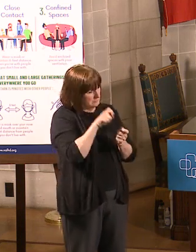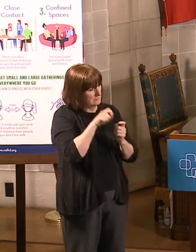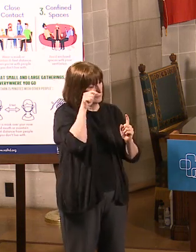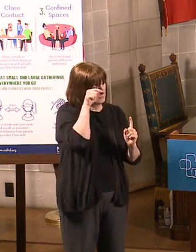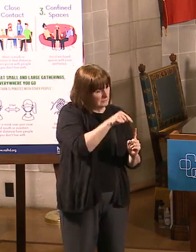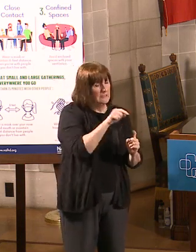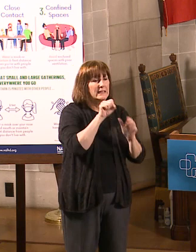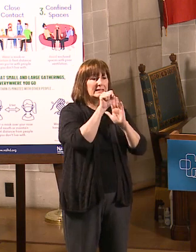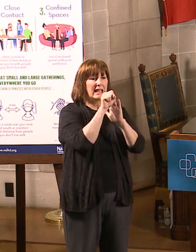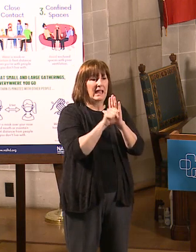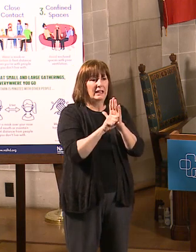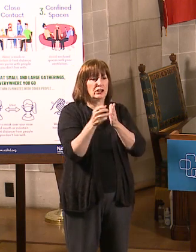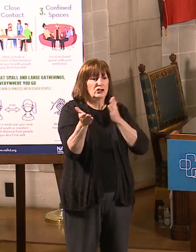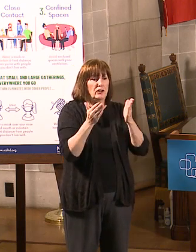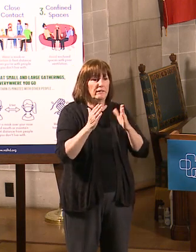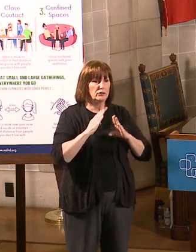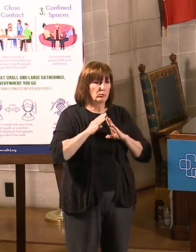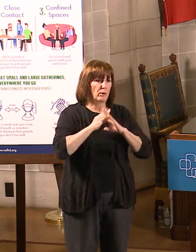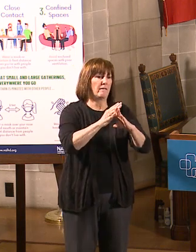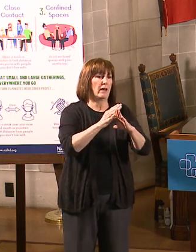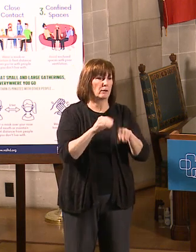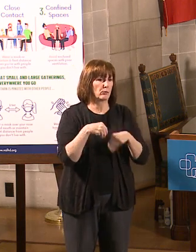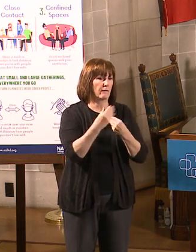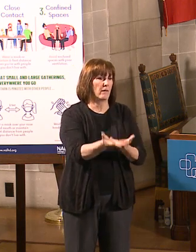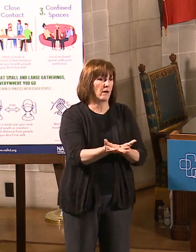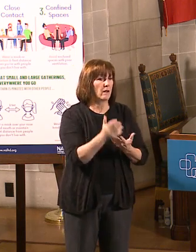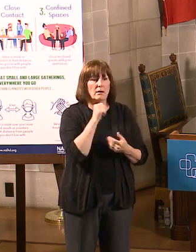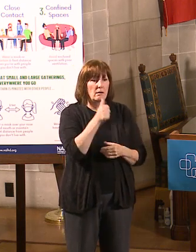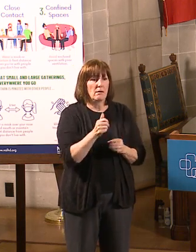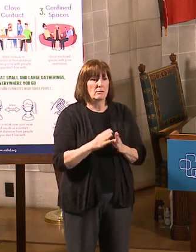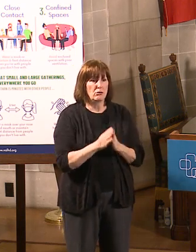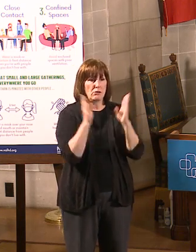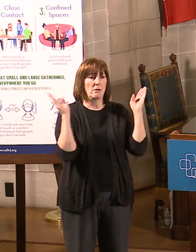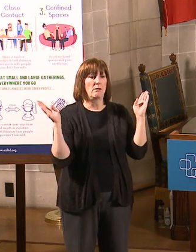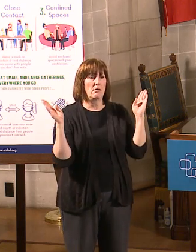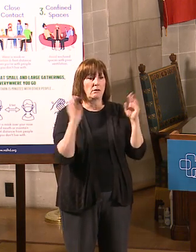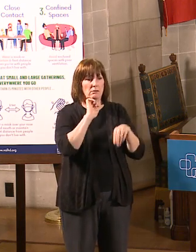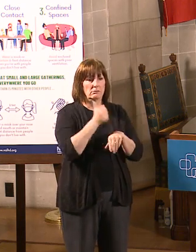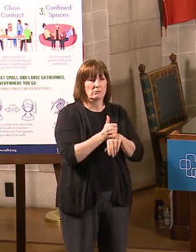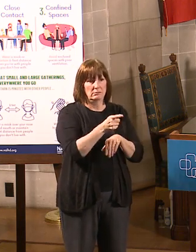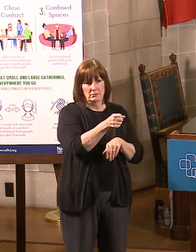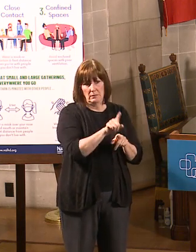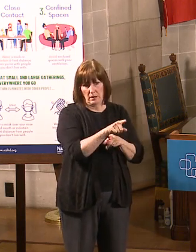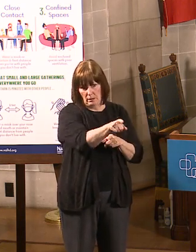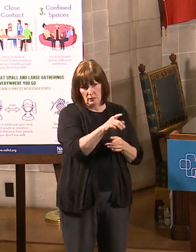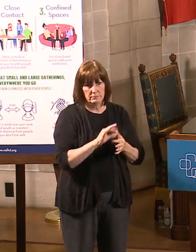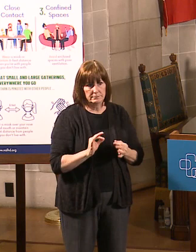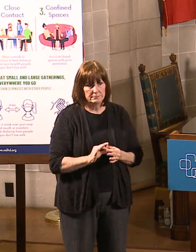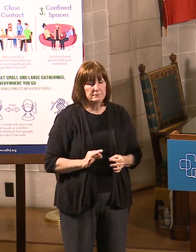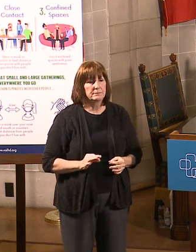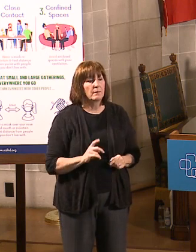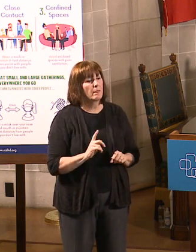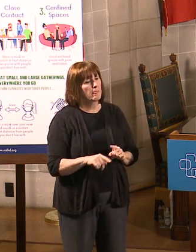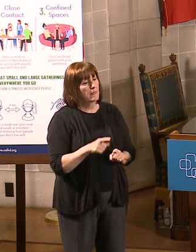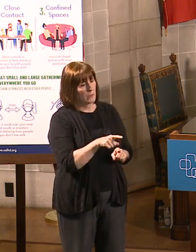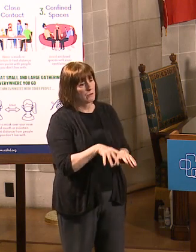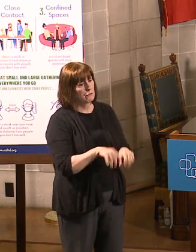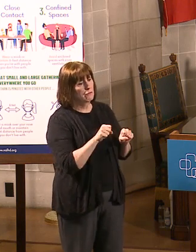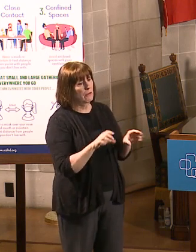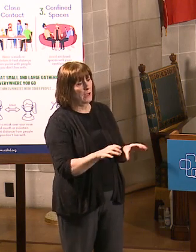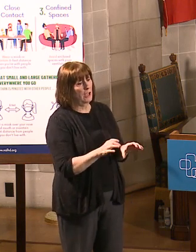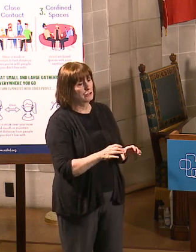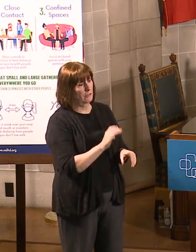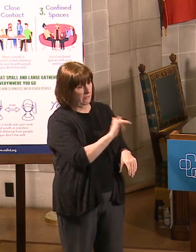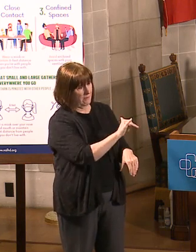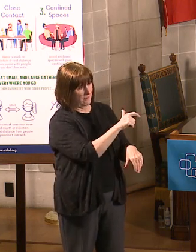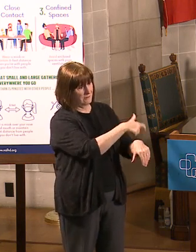state services from being provided. So again, it wasn't the broad-based thing I think you're describing there. But you took action then. Would you